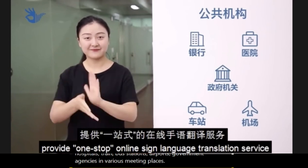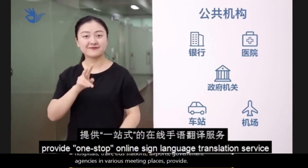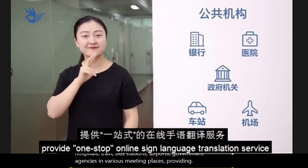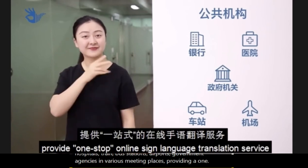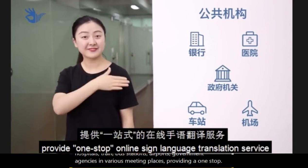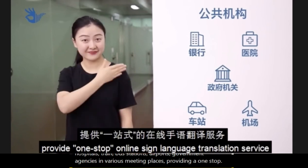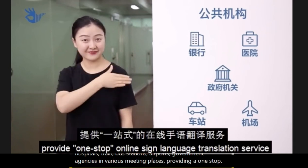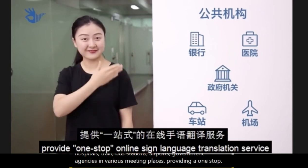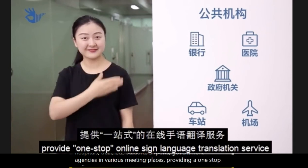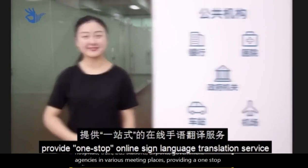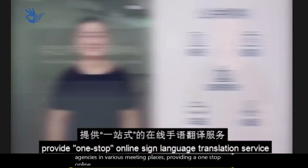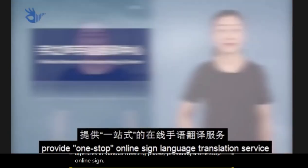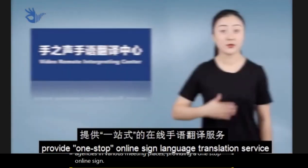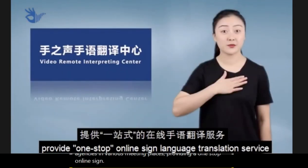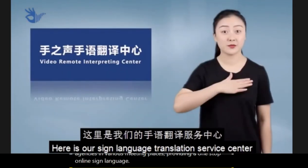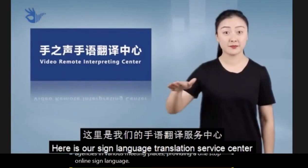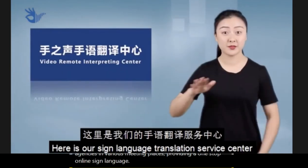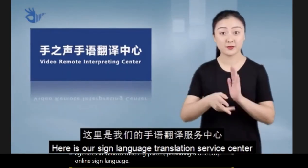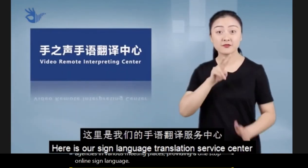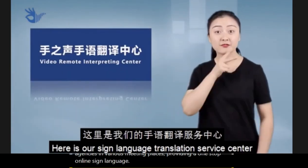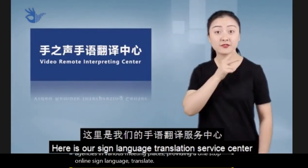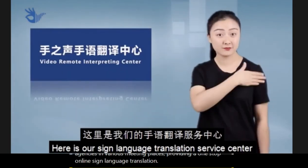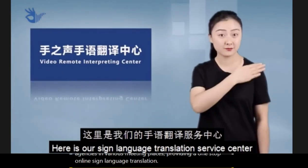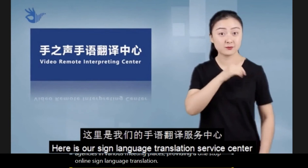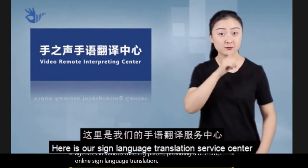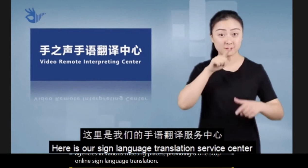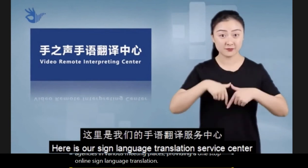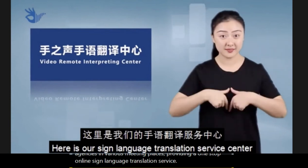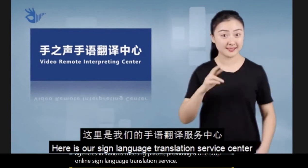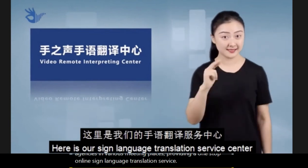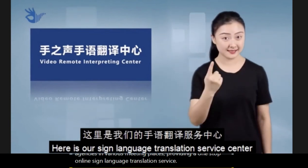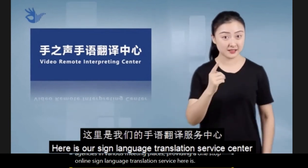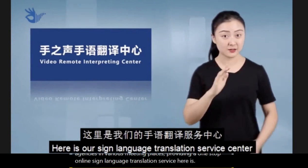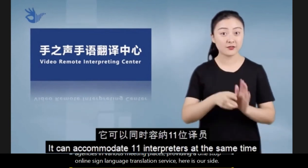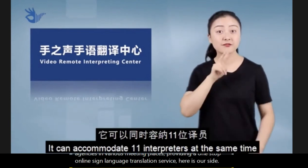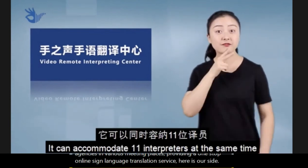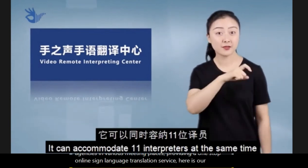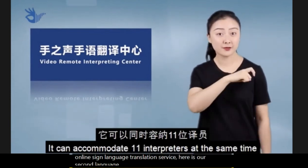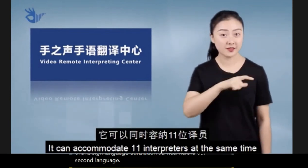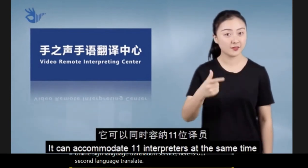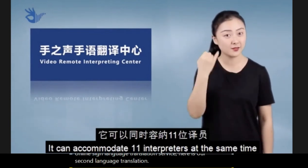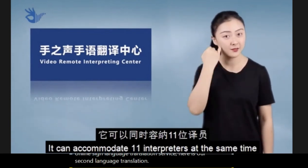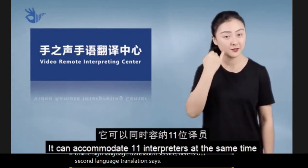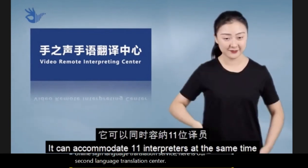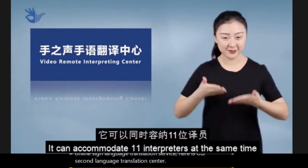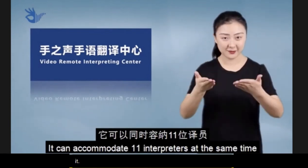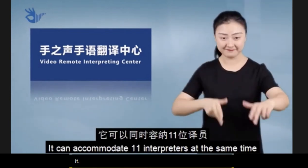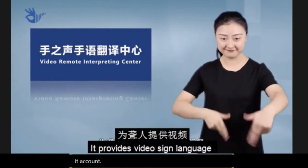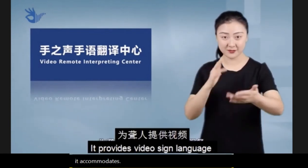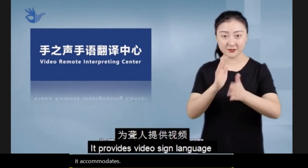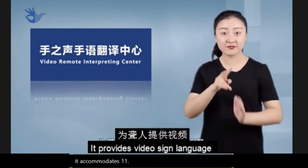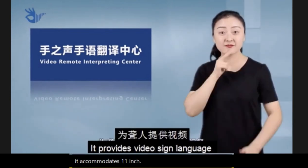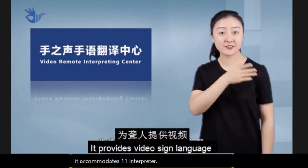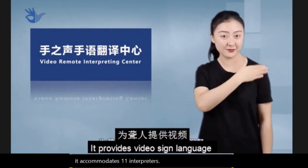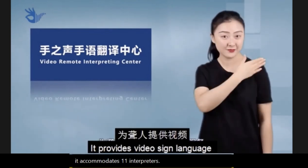providing a one-stop online sign language translation service. Here is our sign language translation center. It accommodates